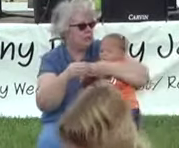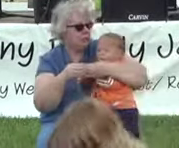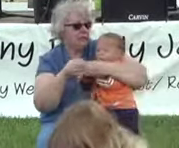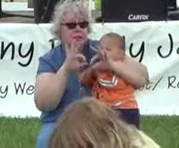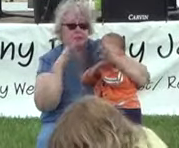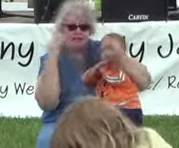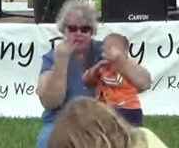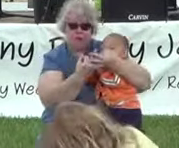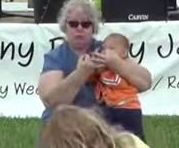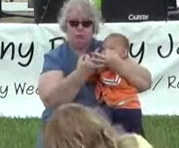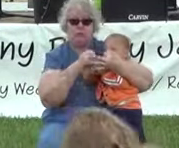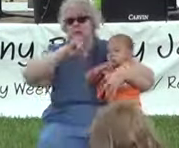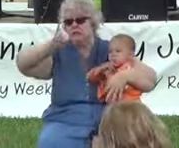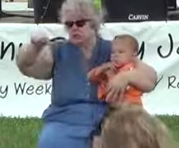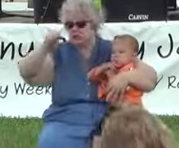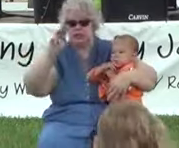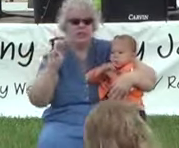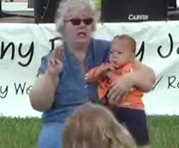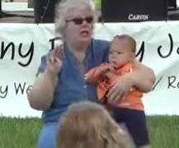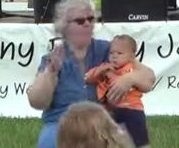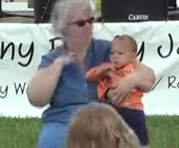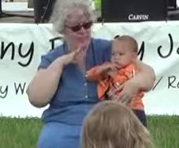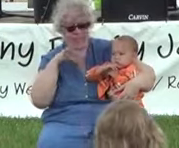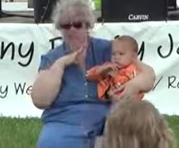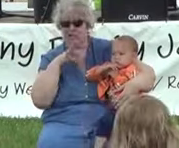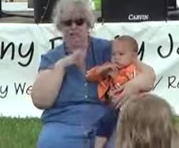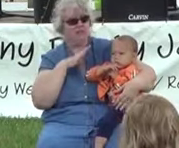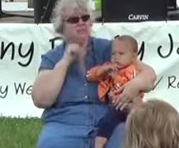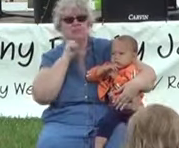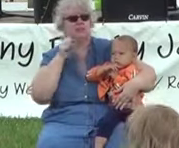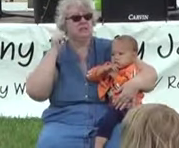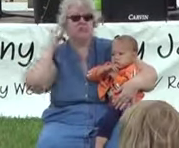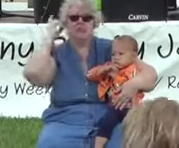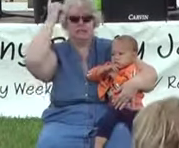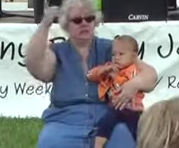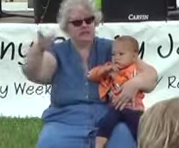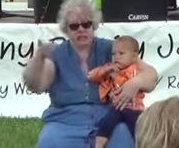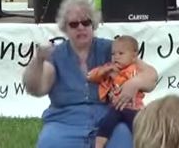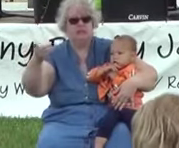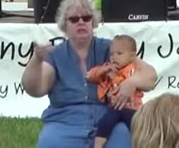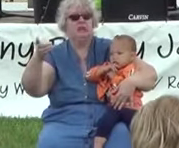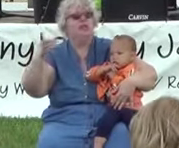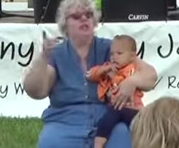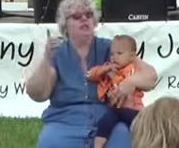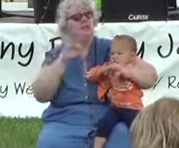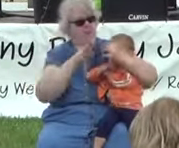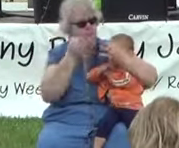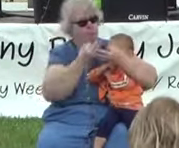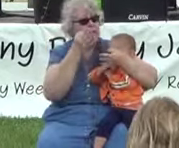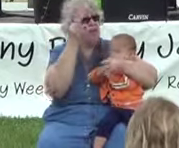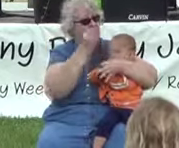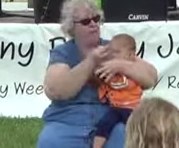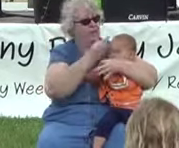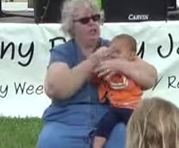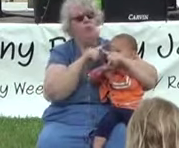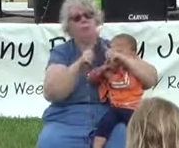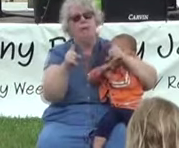Jam, have at her. This is not a Destiny Family of Faith thing. This is a community